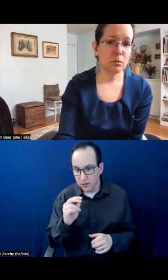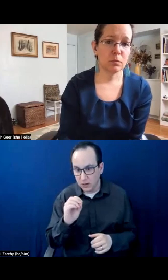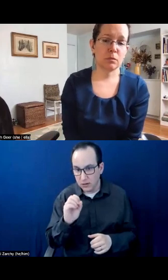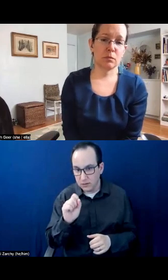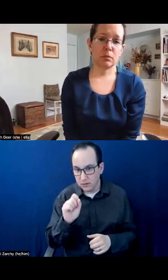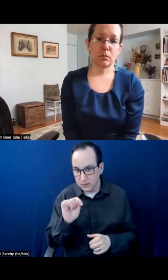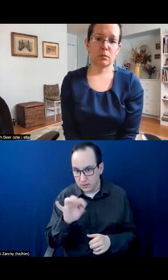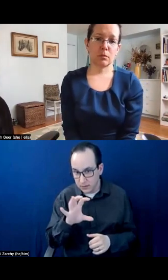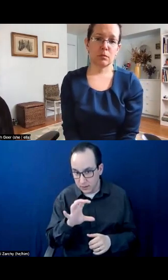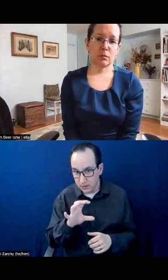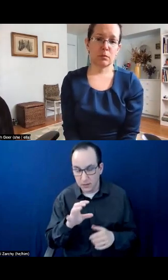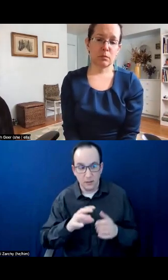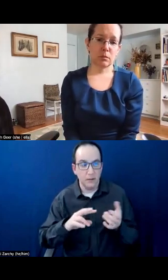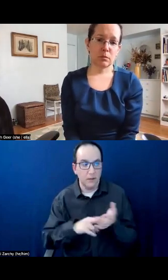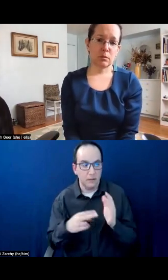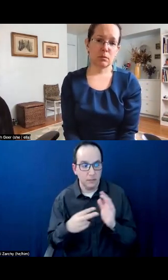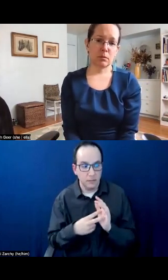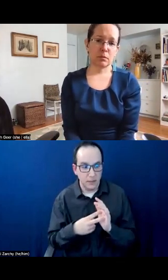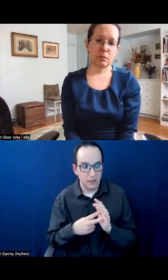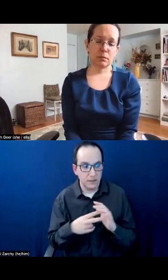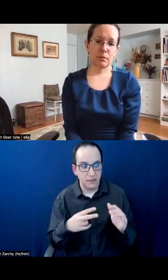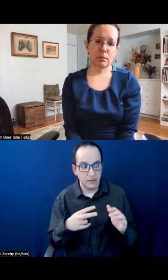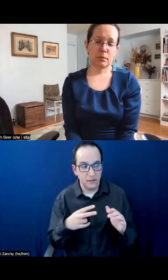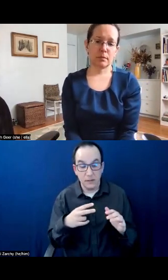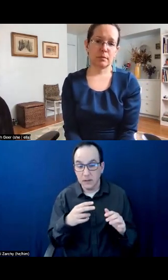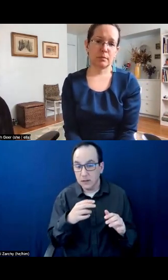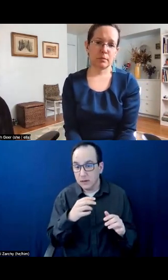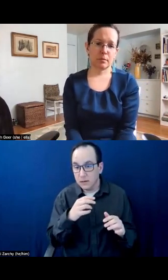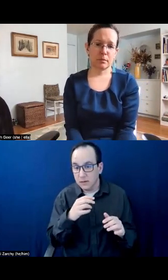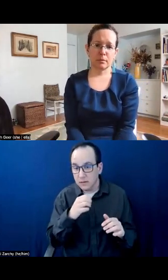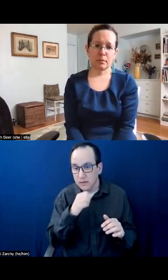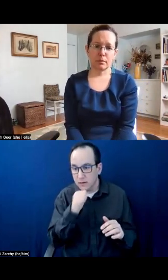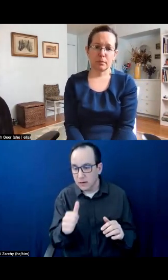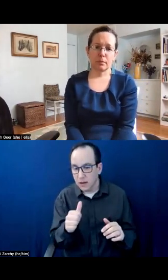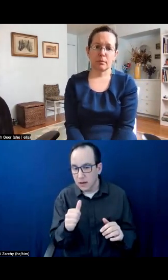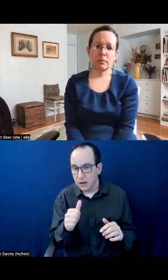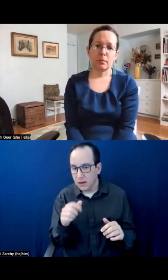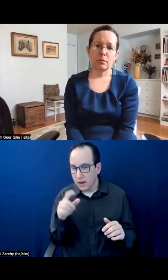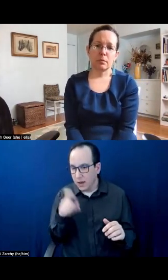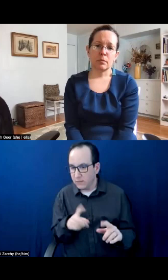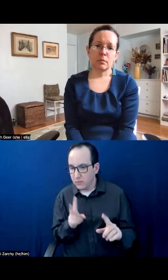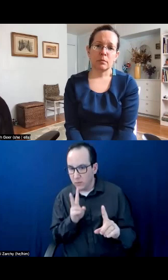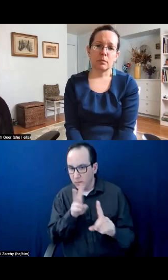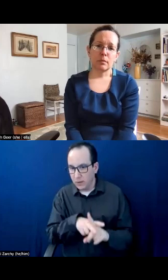this is a language agnostic, which would mean